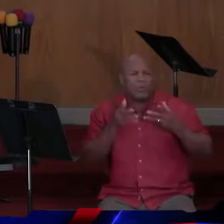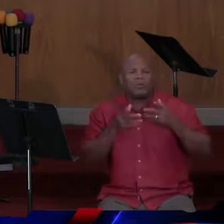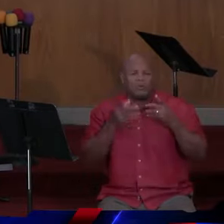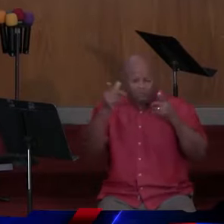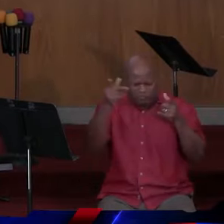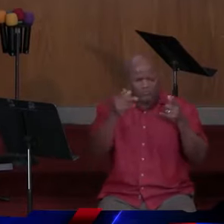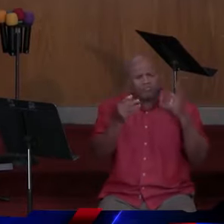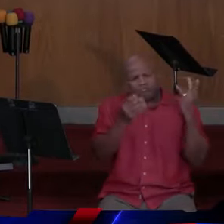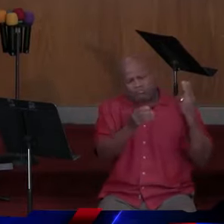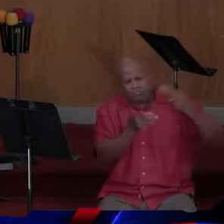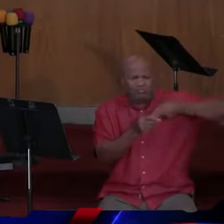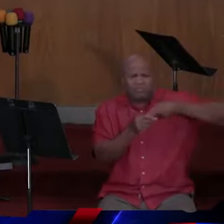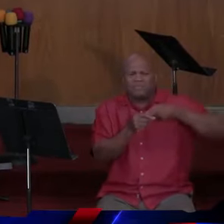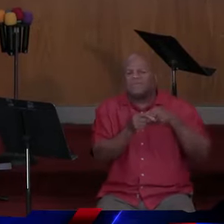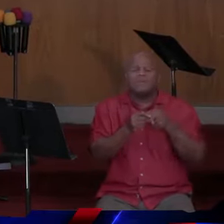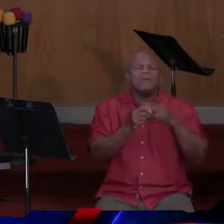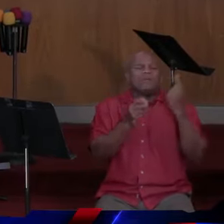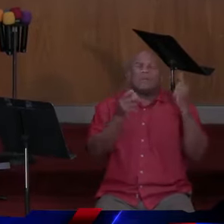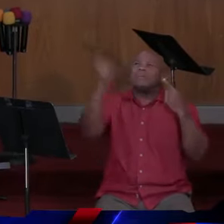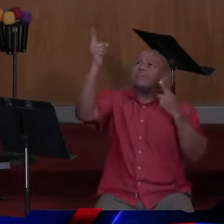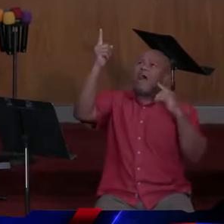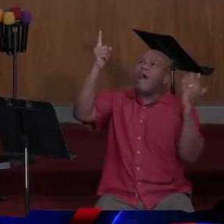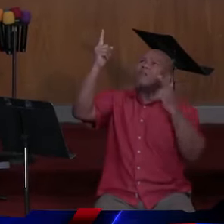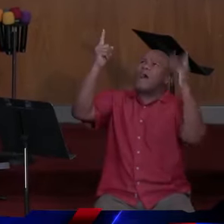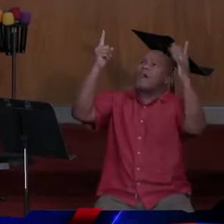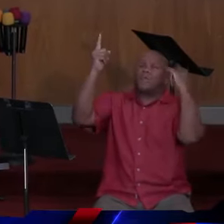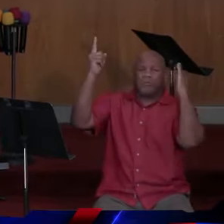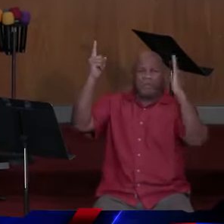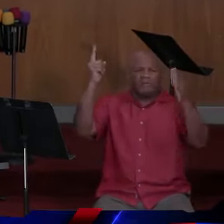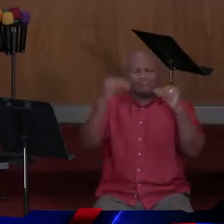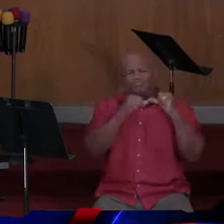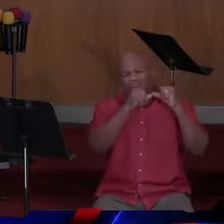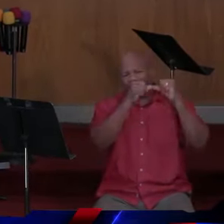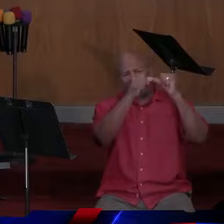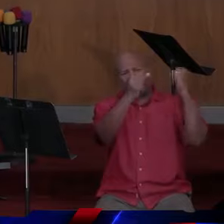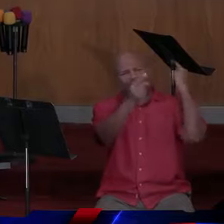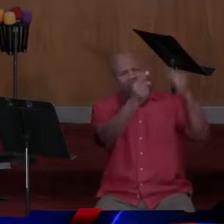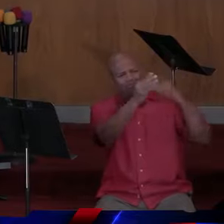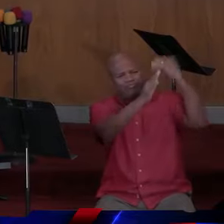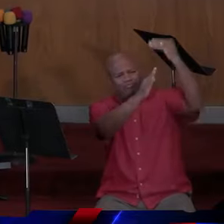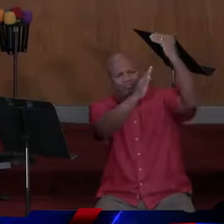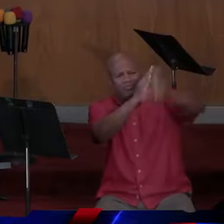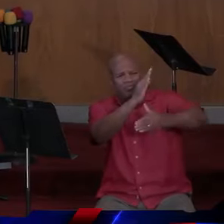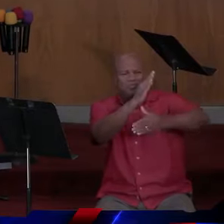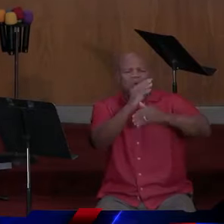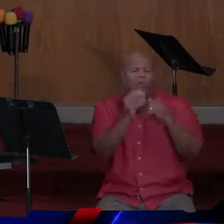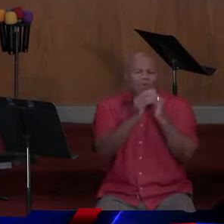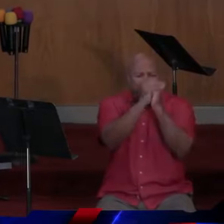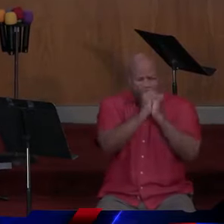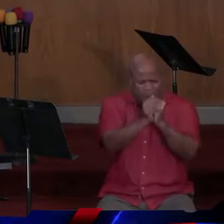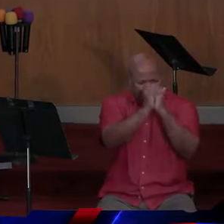our guide even unto the end. God bless you. Let's go high in worship.